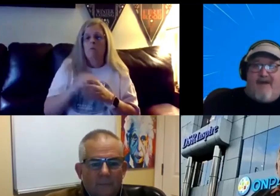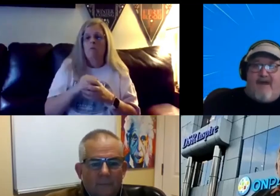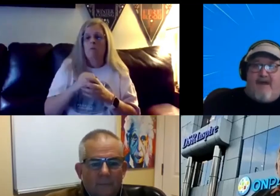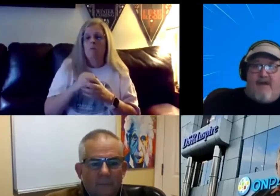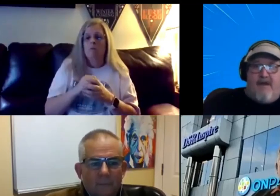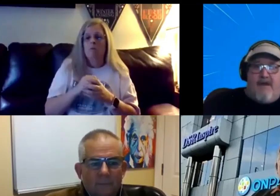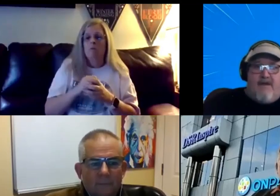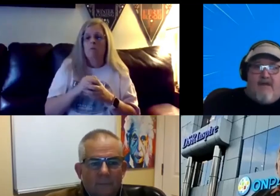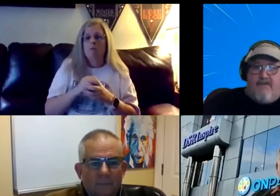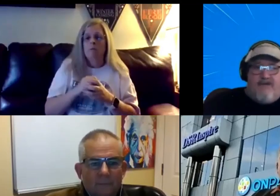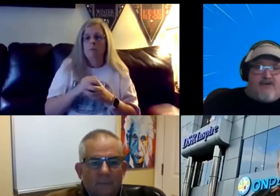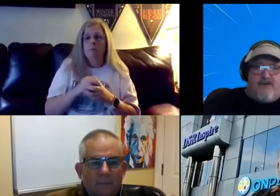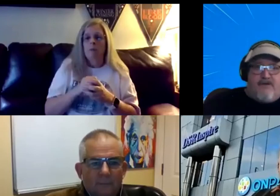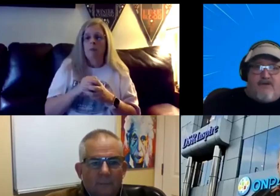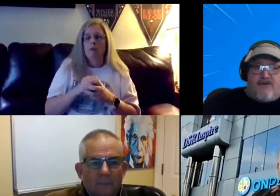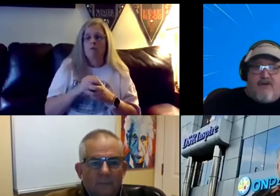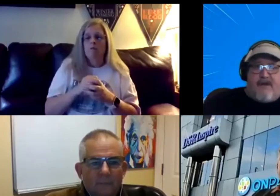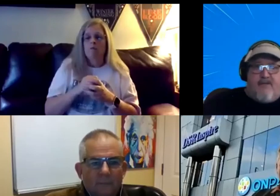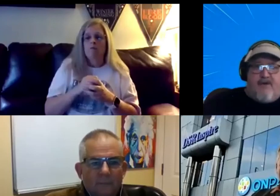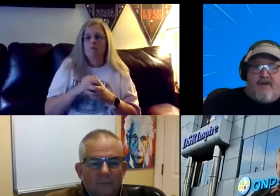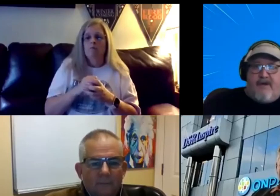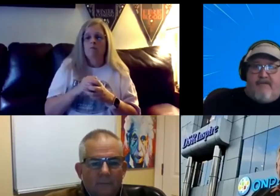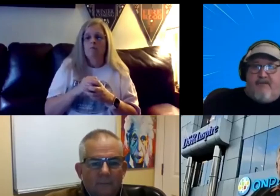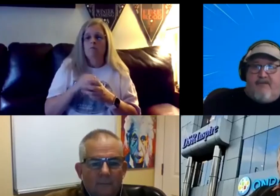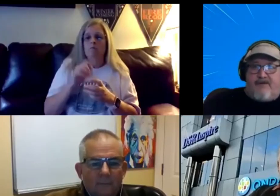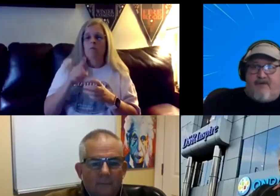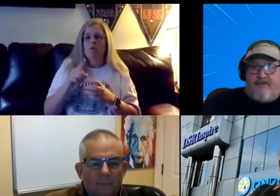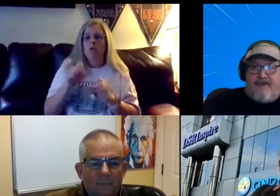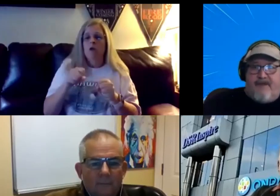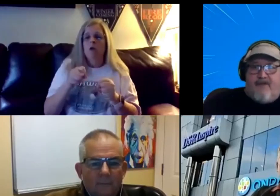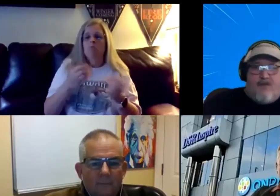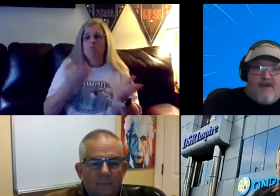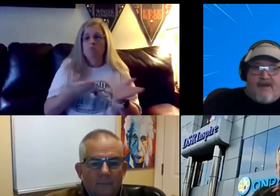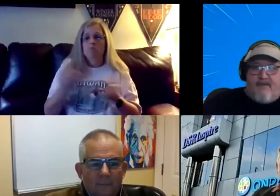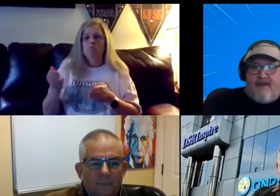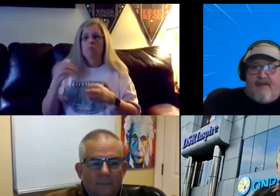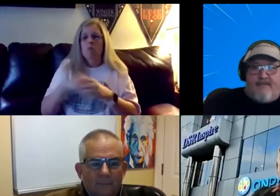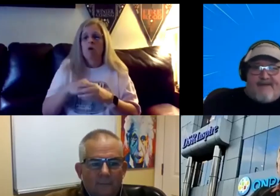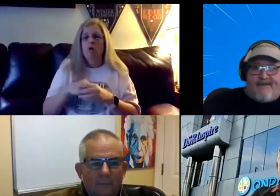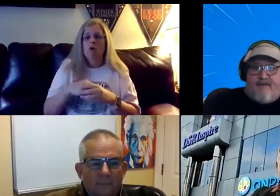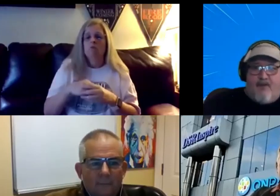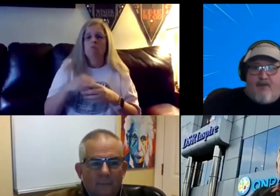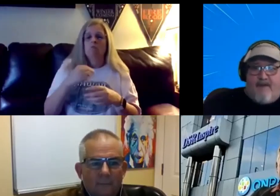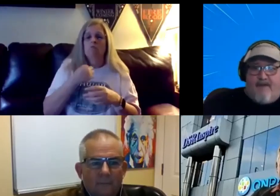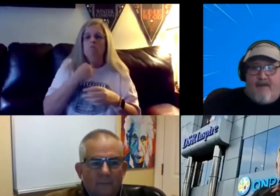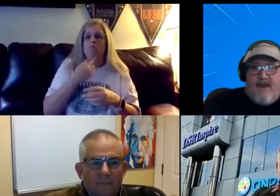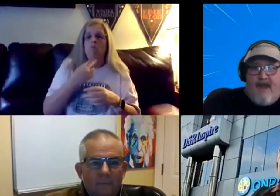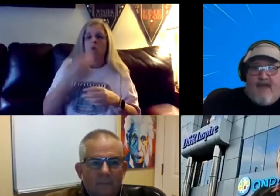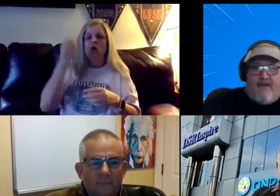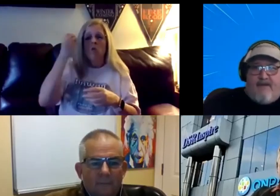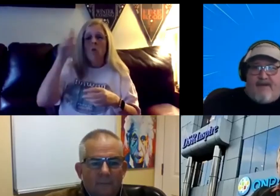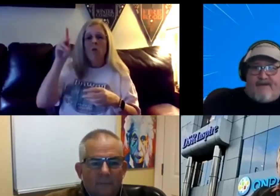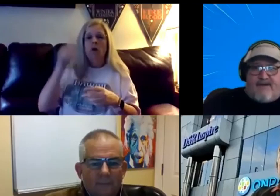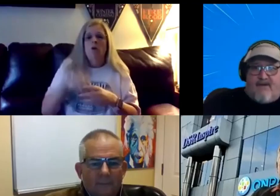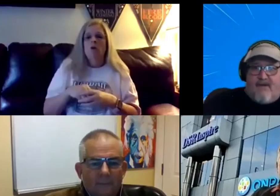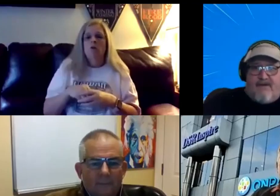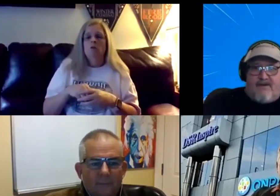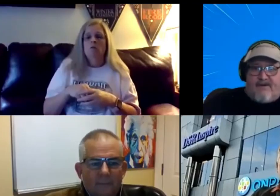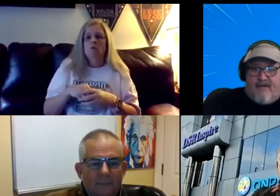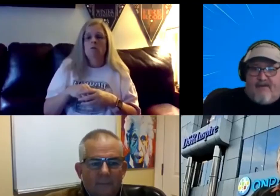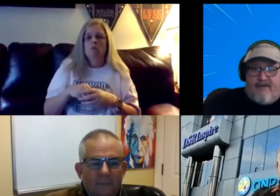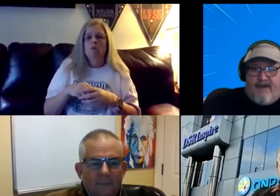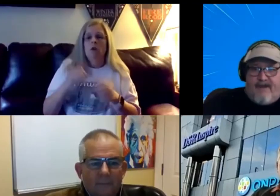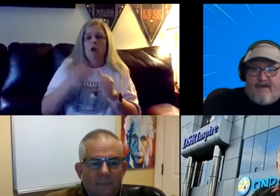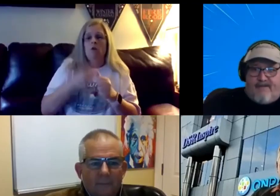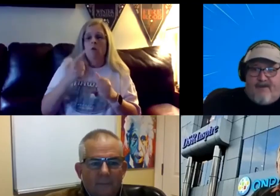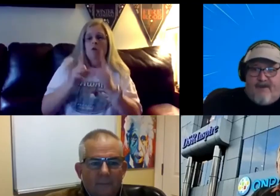onpassivepanel@gmail.com, and you could surely come on and voice your opinion, what you like about Onpassive or whatever. Everybody's a star. You just